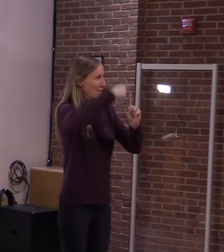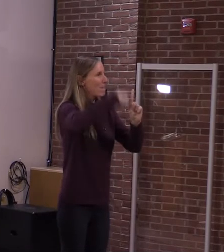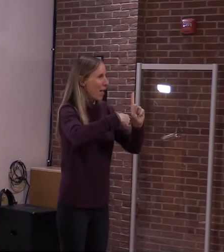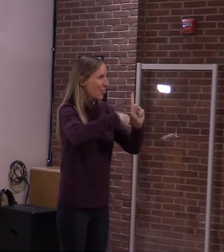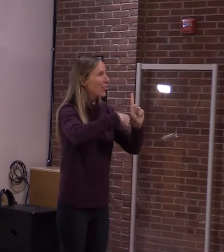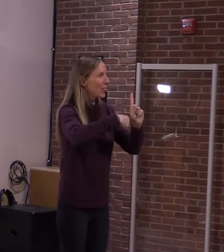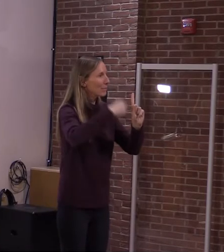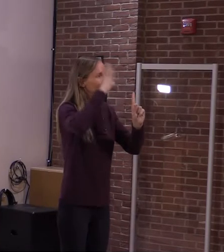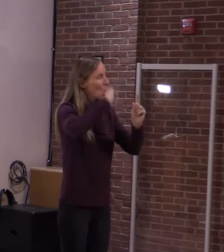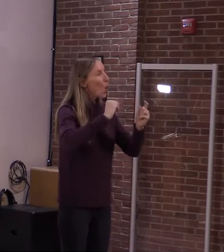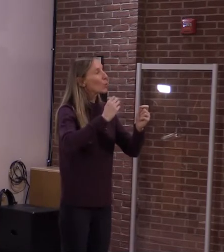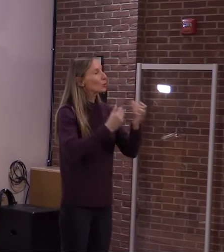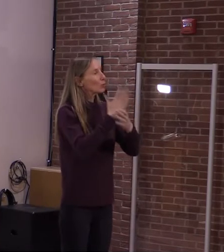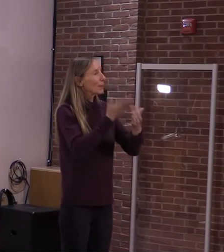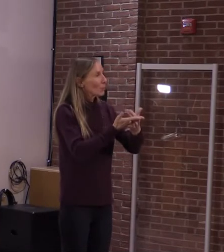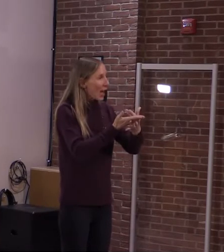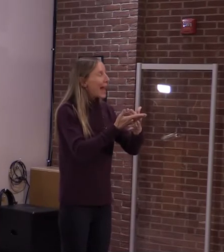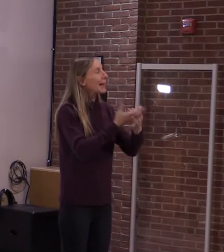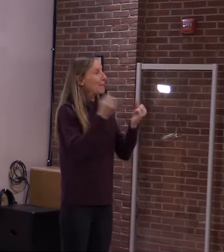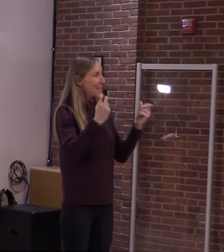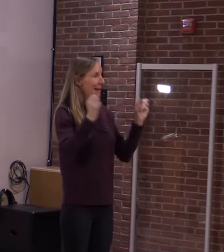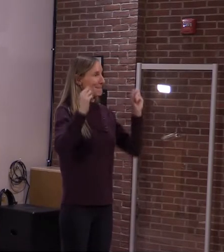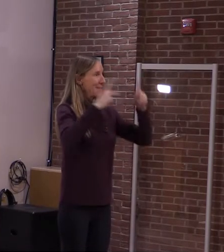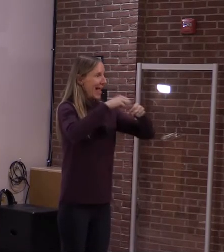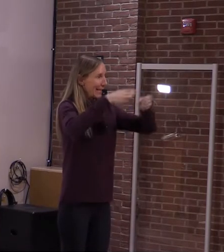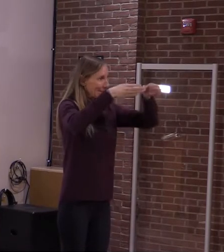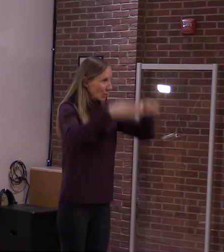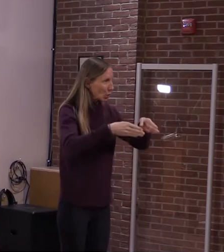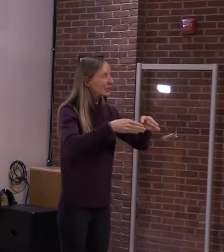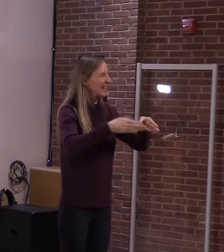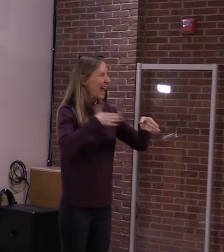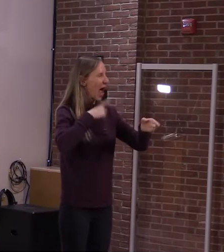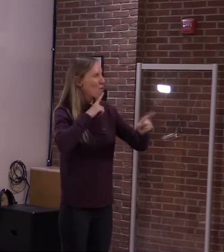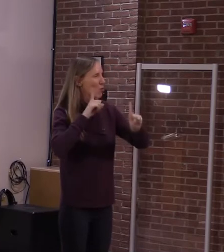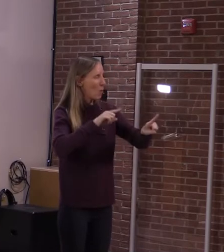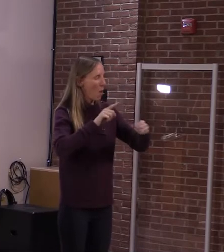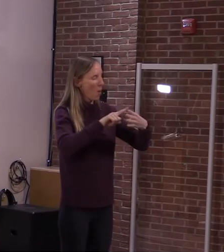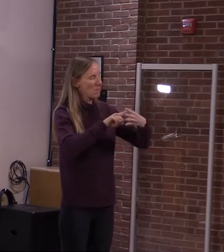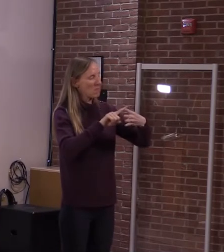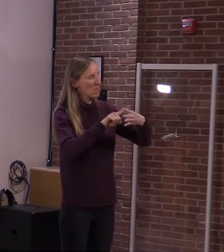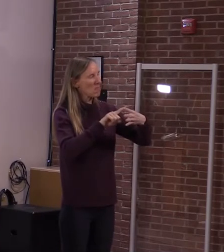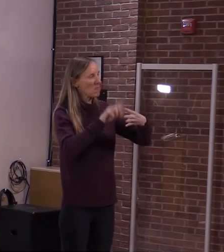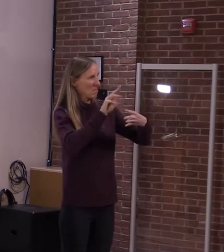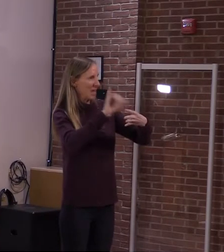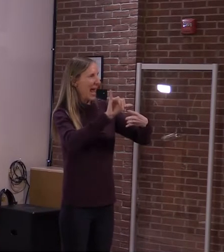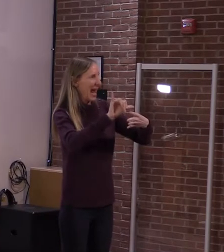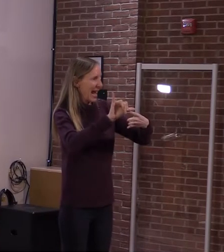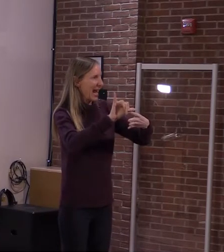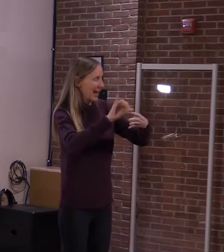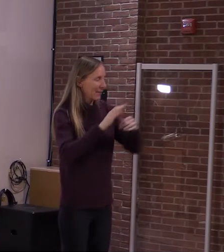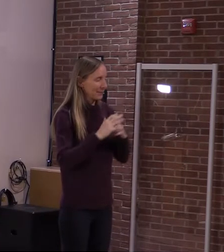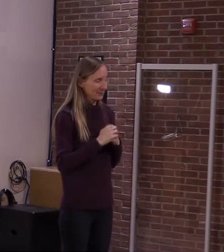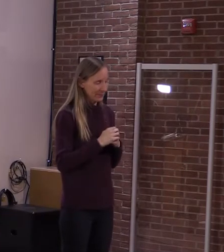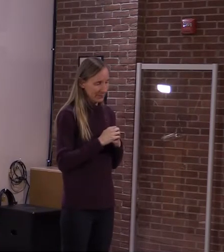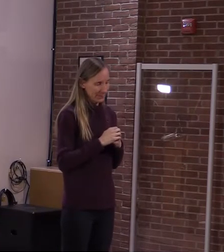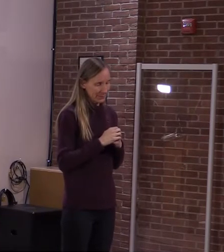in-person once we get the data back from that survey, and I'll be reporting on that in early May. You know, but the issues of what's holding